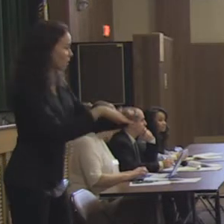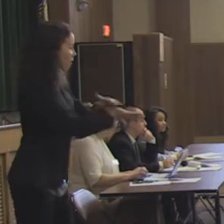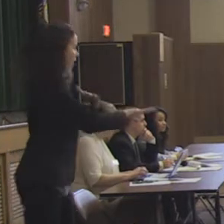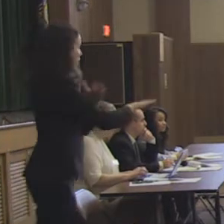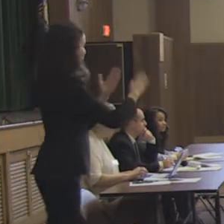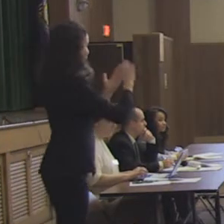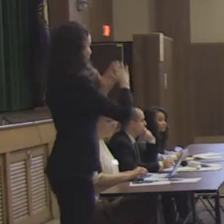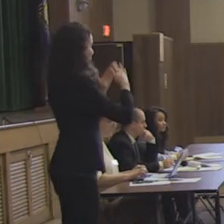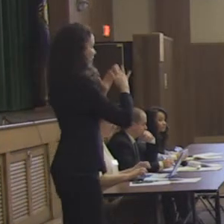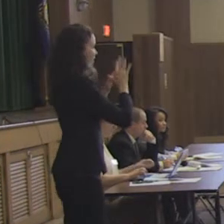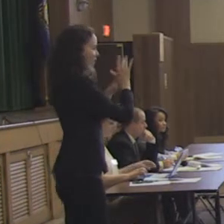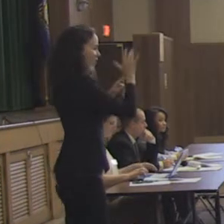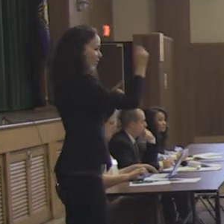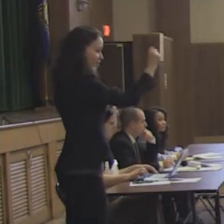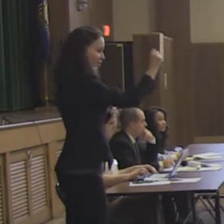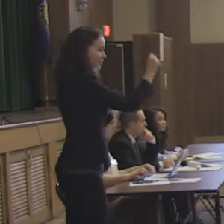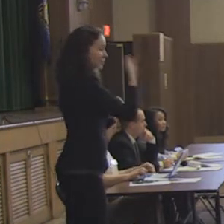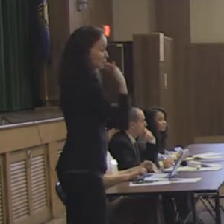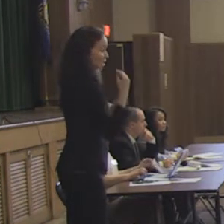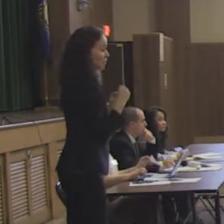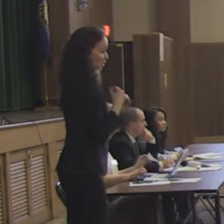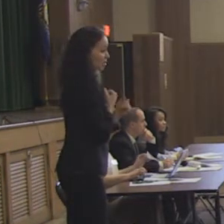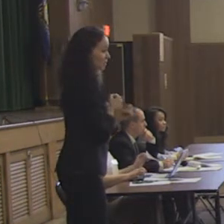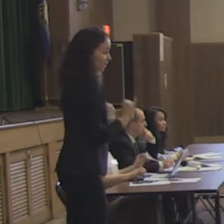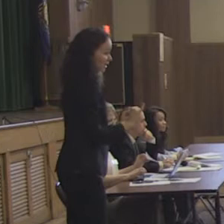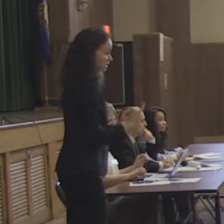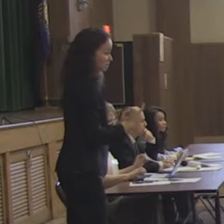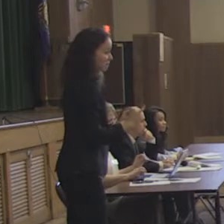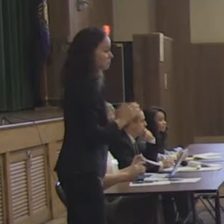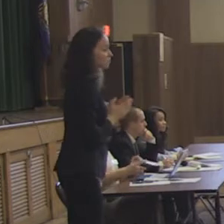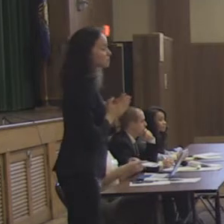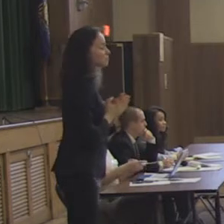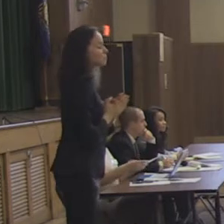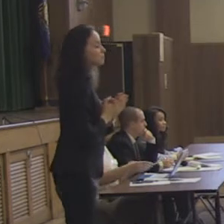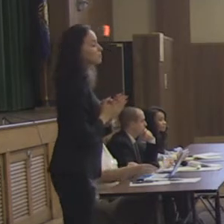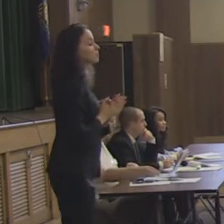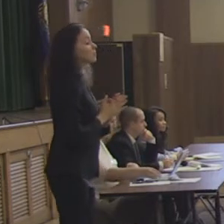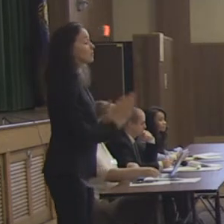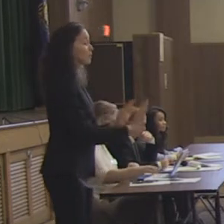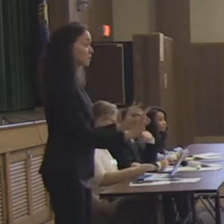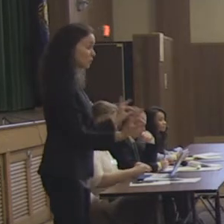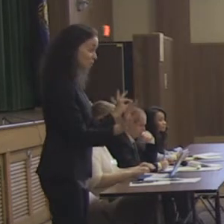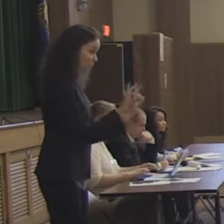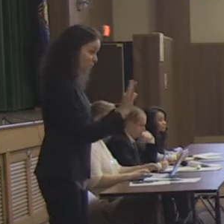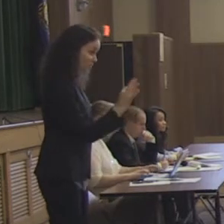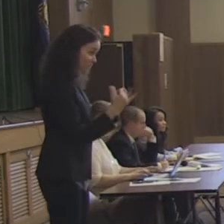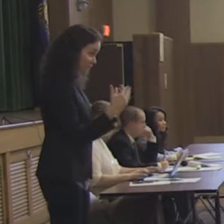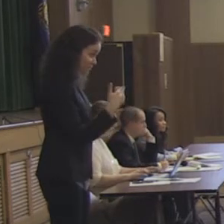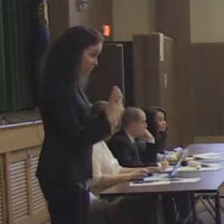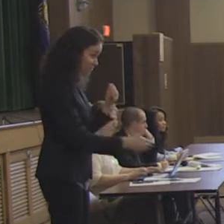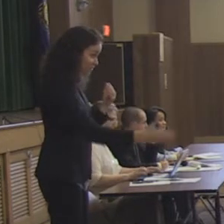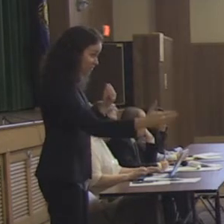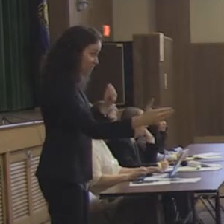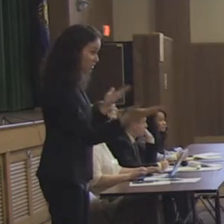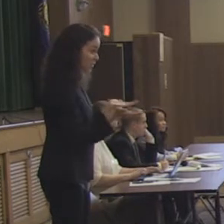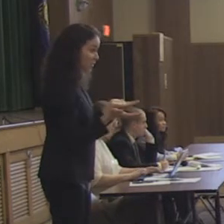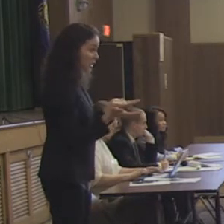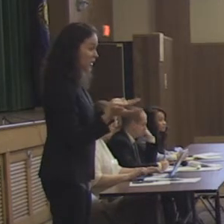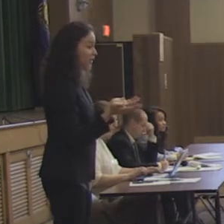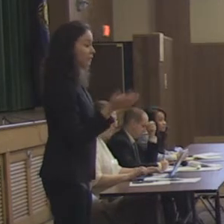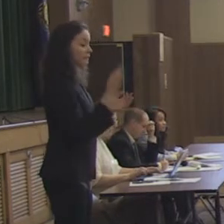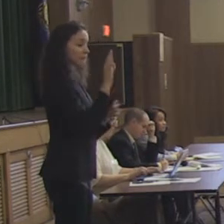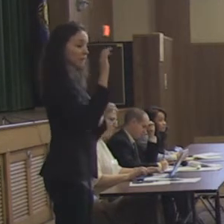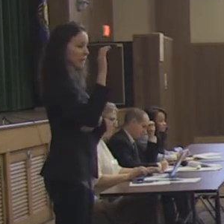they are achieving greater independence. One of the things that I think is going to be important moving forward is that the family